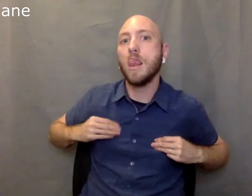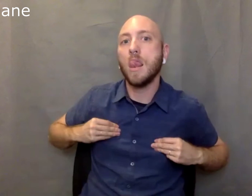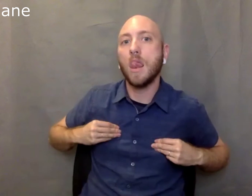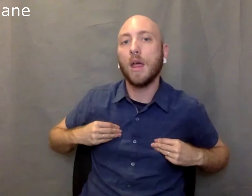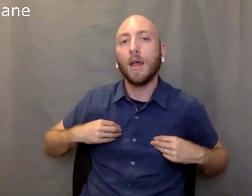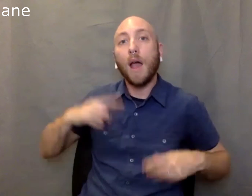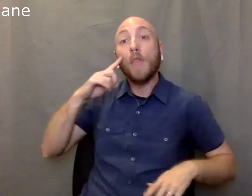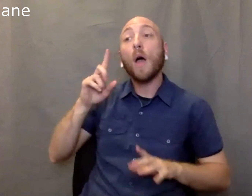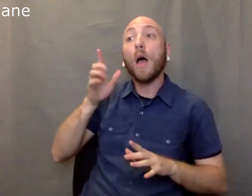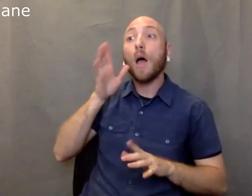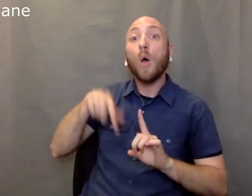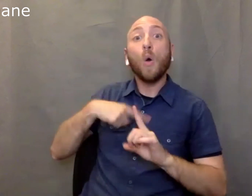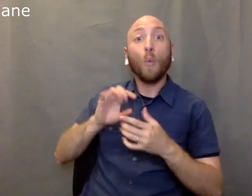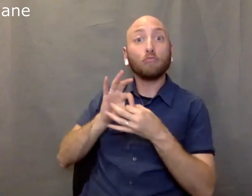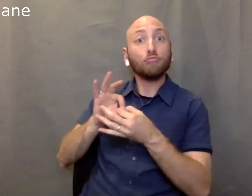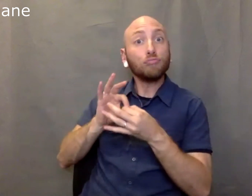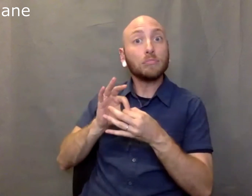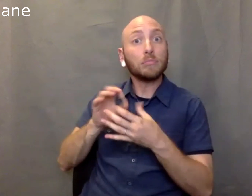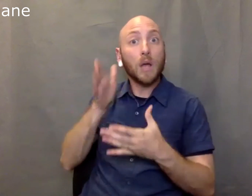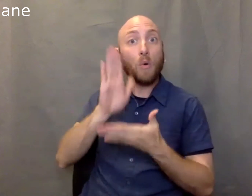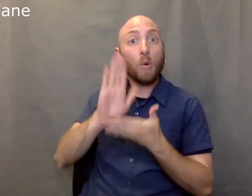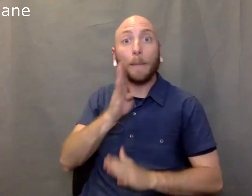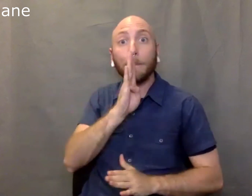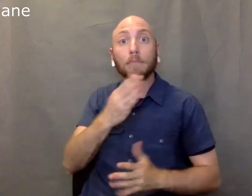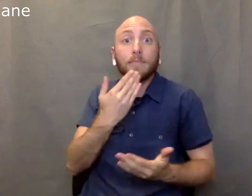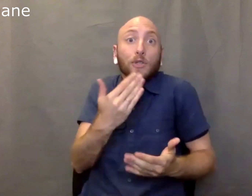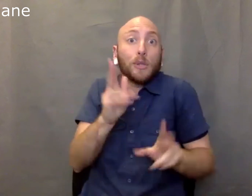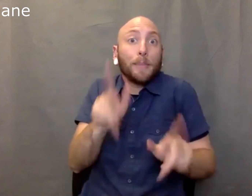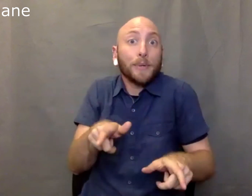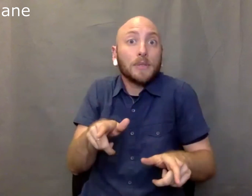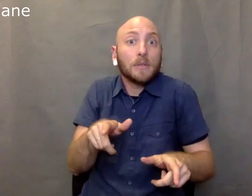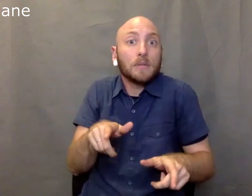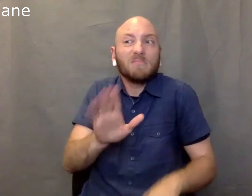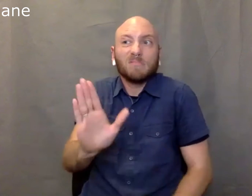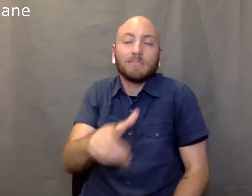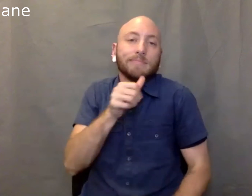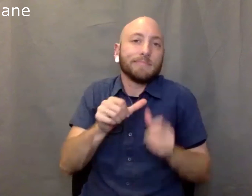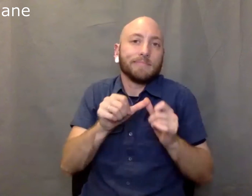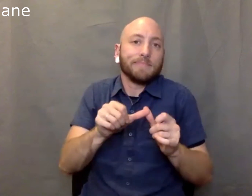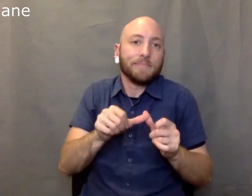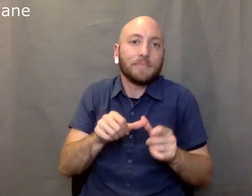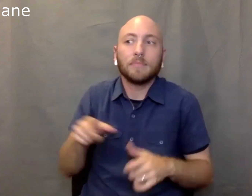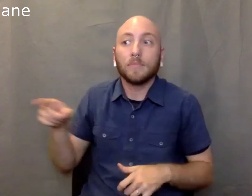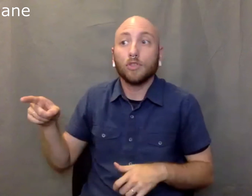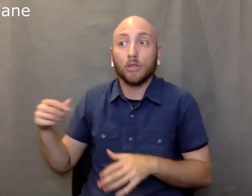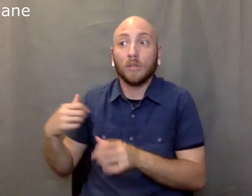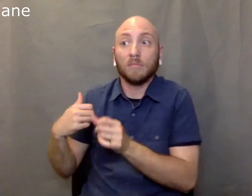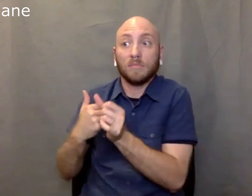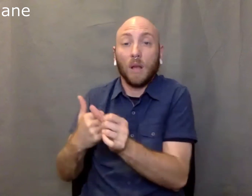and like stop drinking, blah blah blah blah. But it didn't last, and she kept up with it because she loved me.